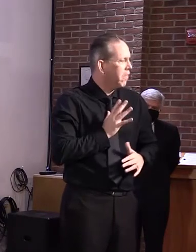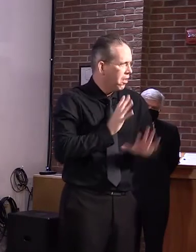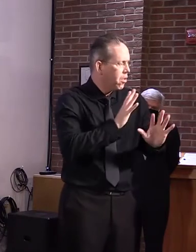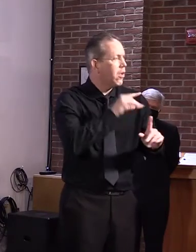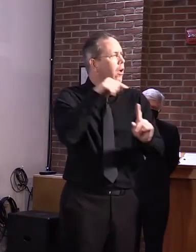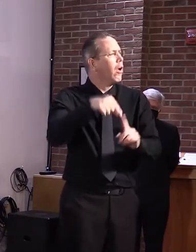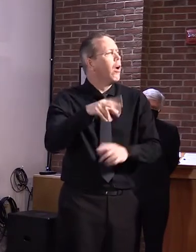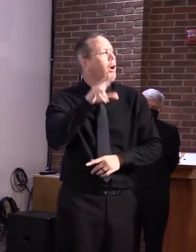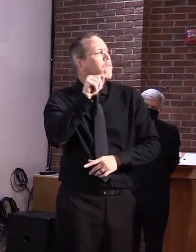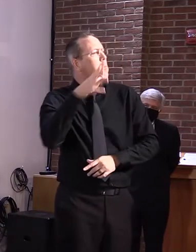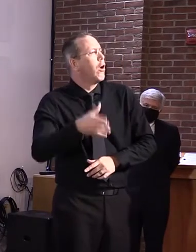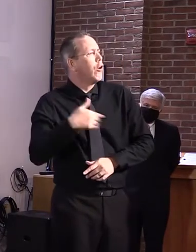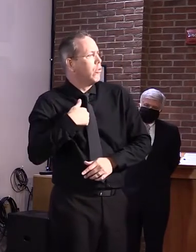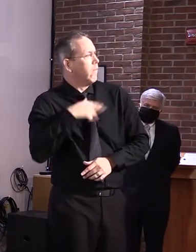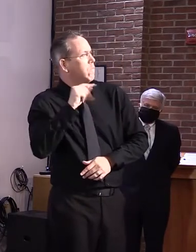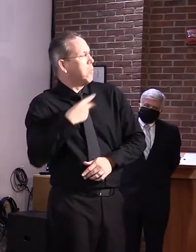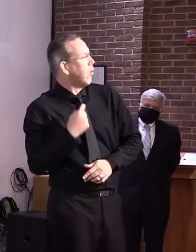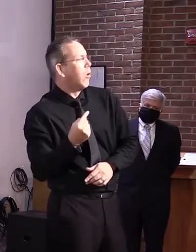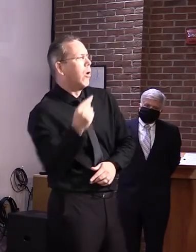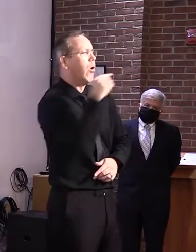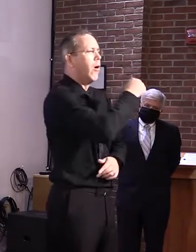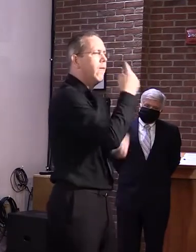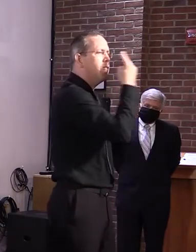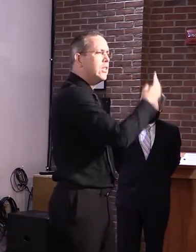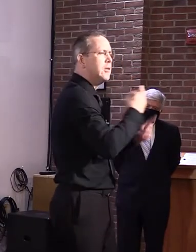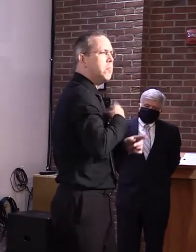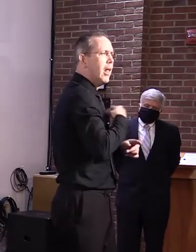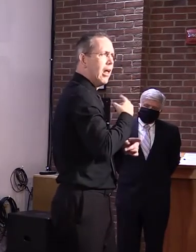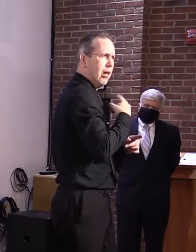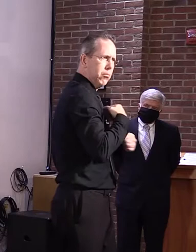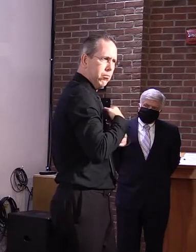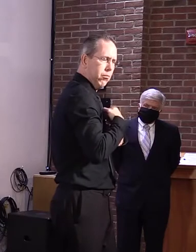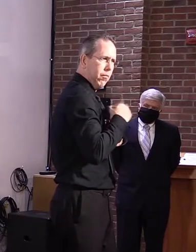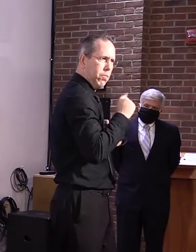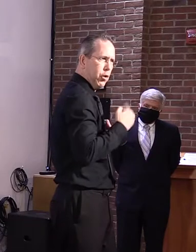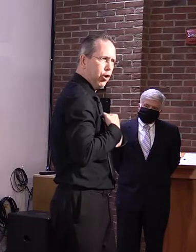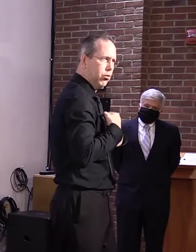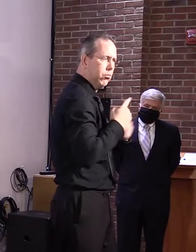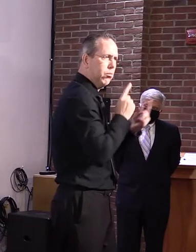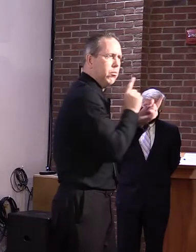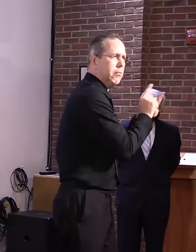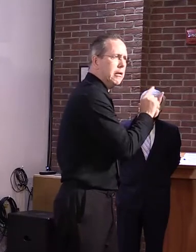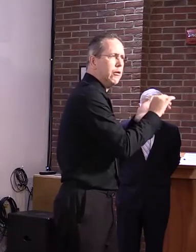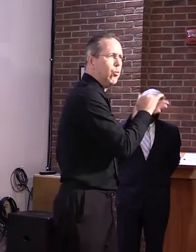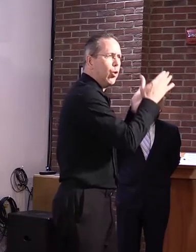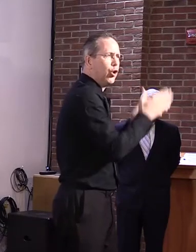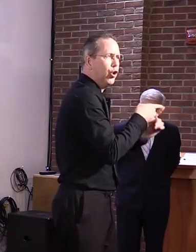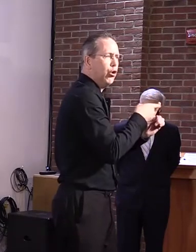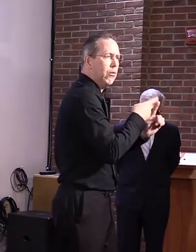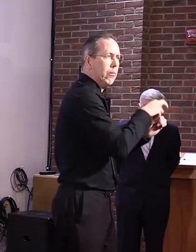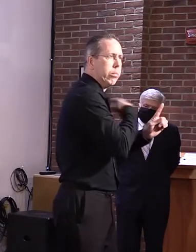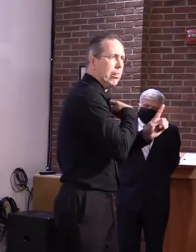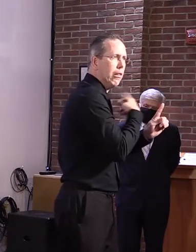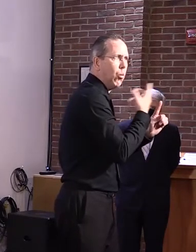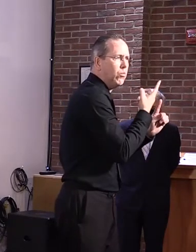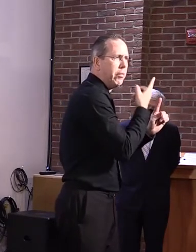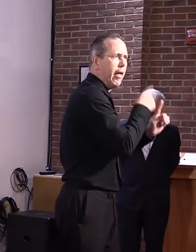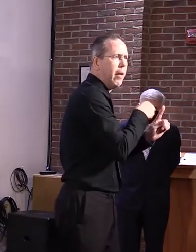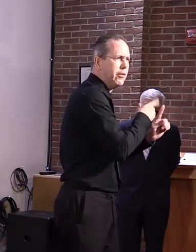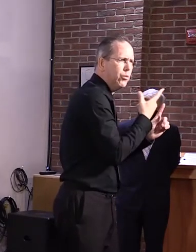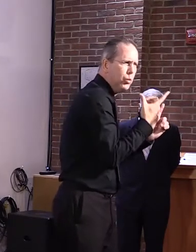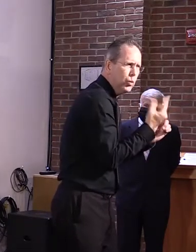policy based on other states' policies changing, or is it going to continue the